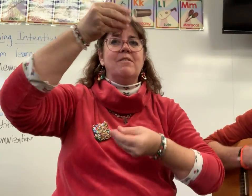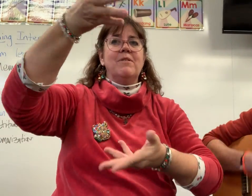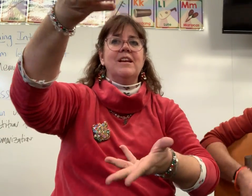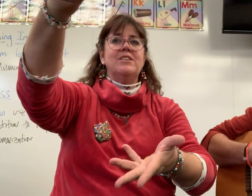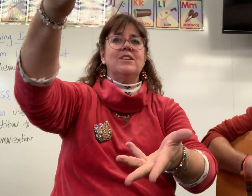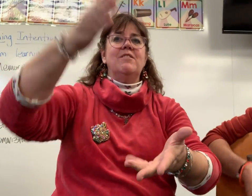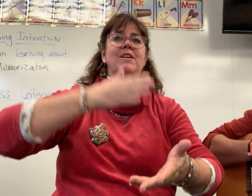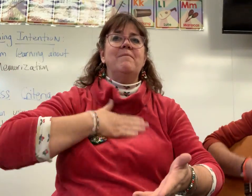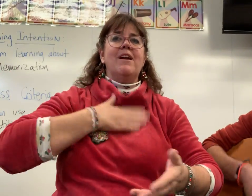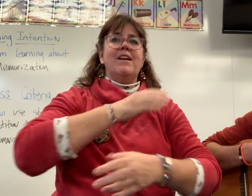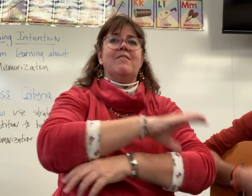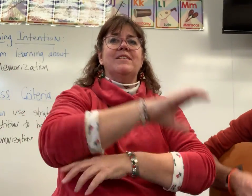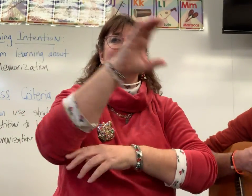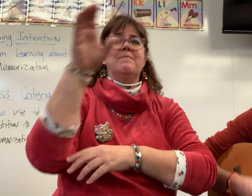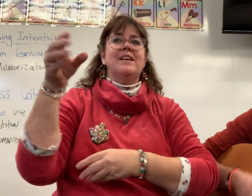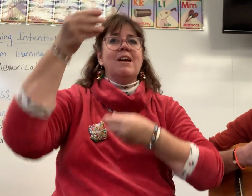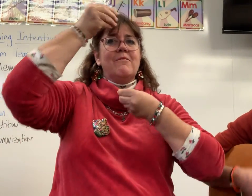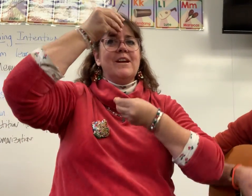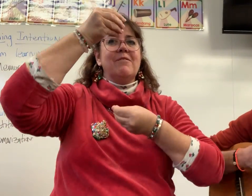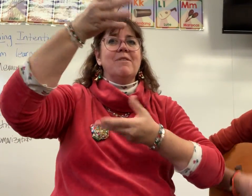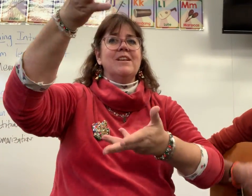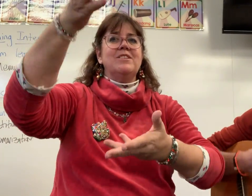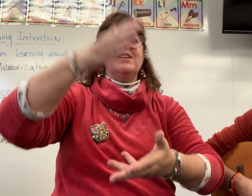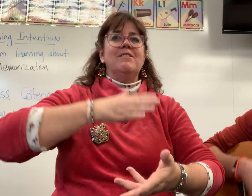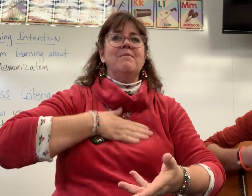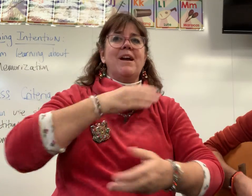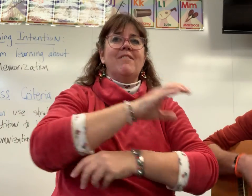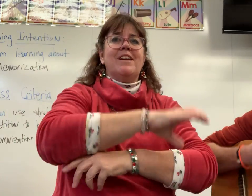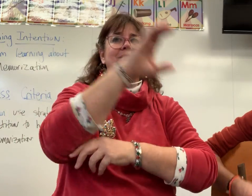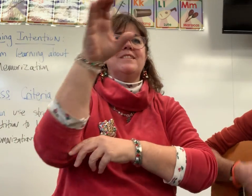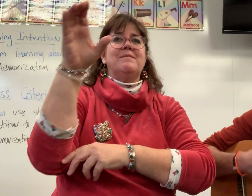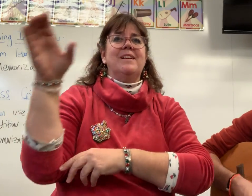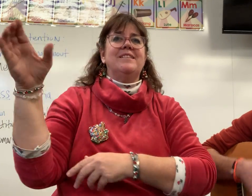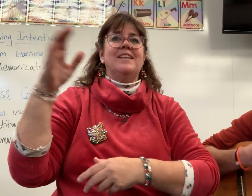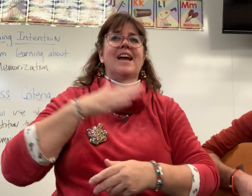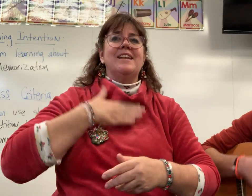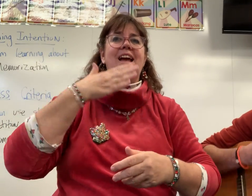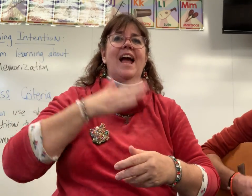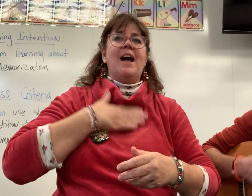wish you a Merry Christmas, we wish you a Merry Christmas and a Happy New Year.